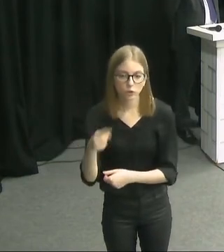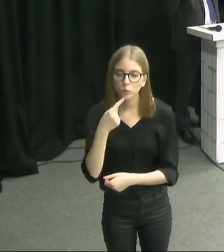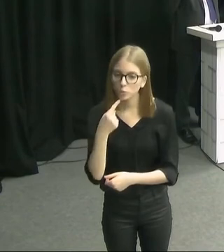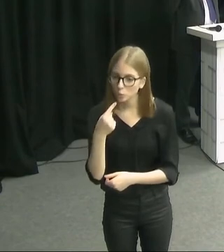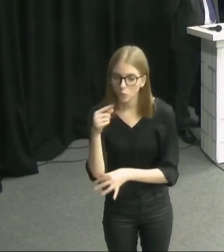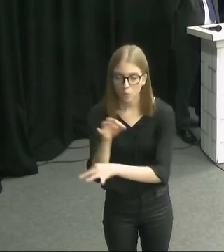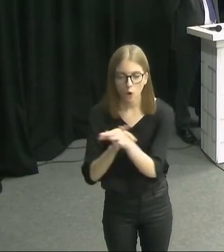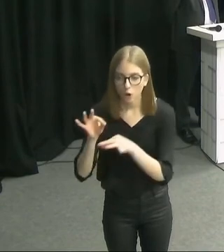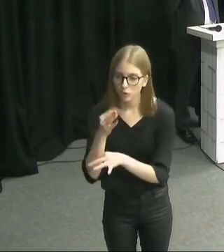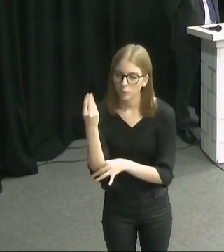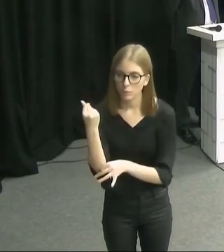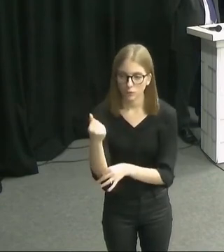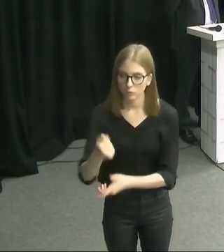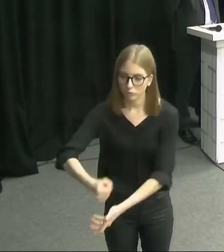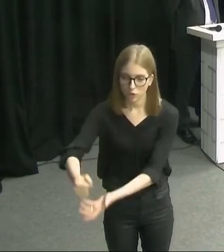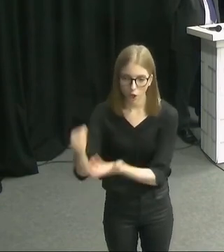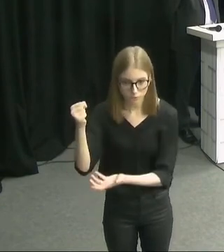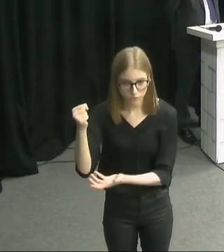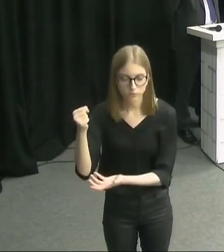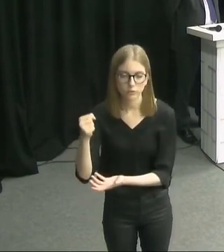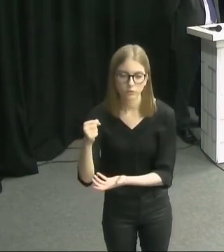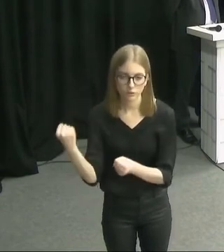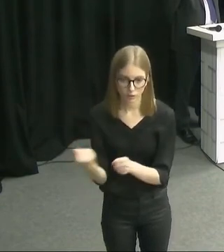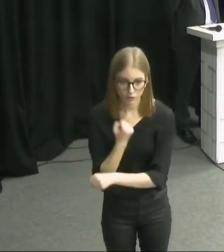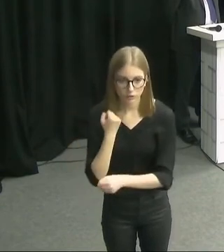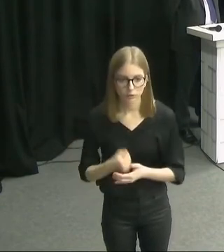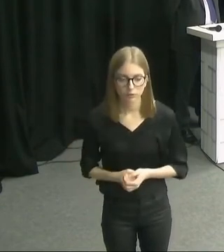Of course, it's not an easy project to implement.